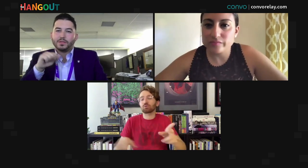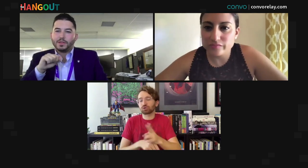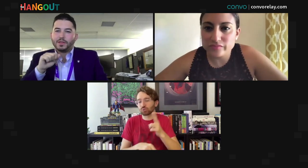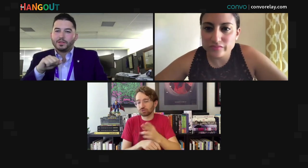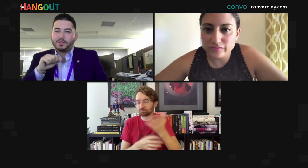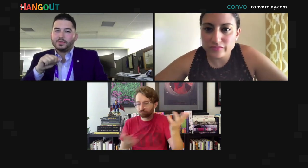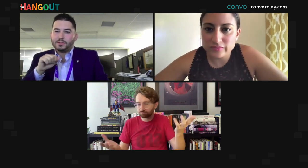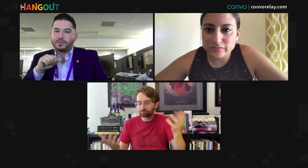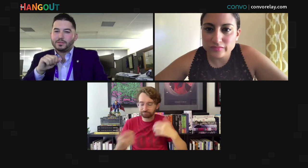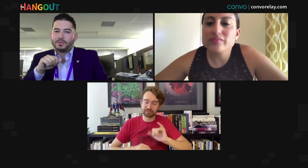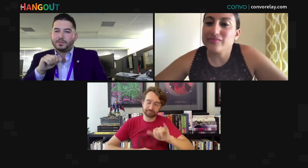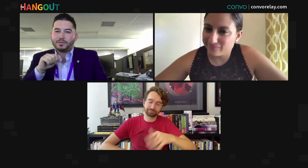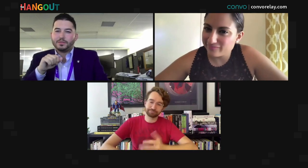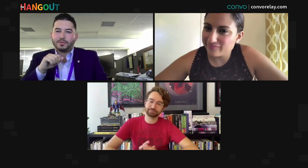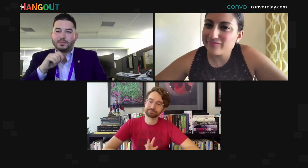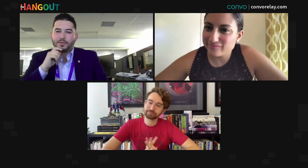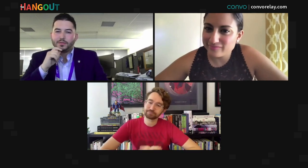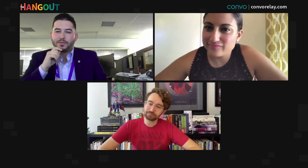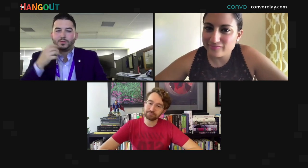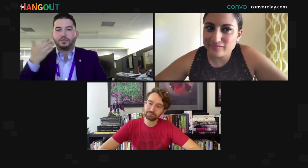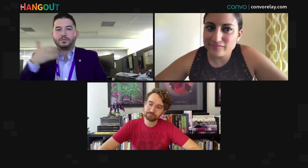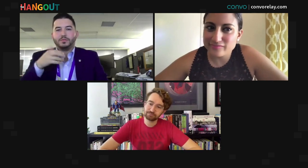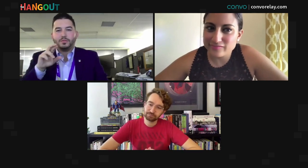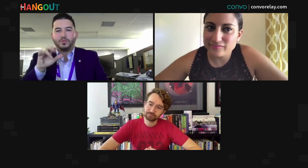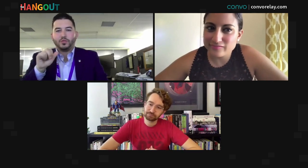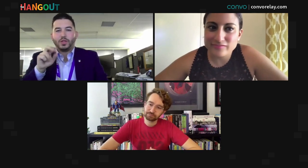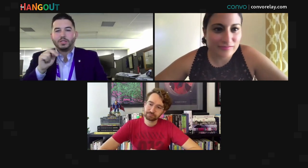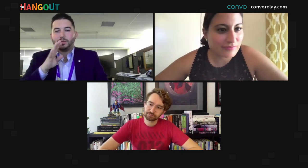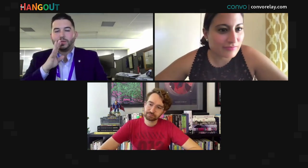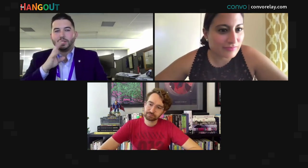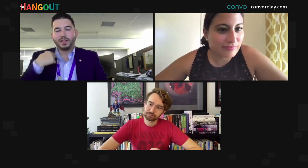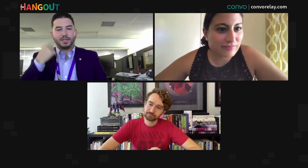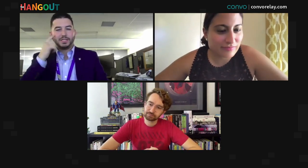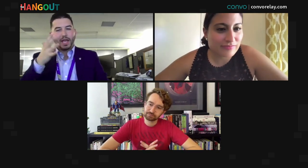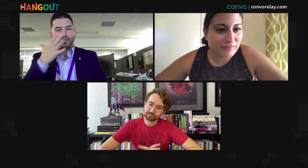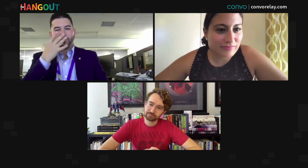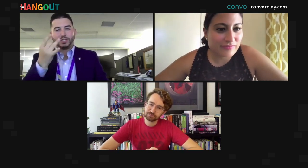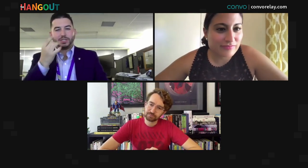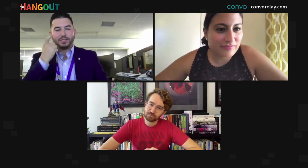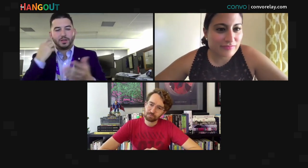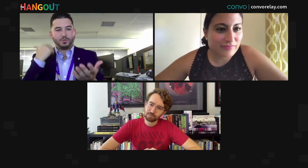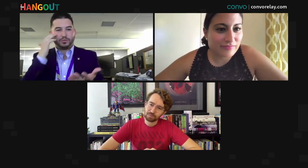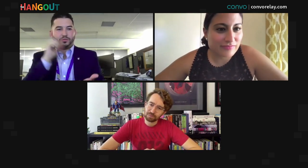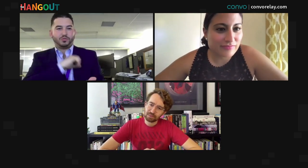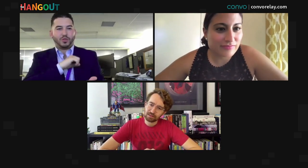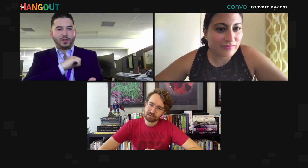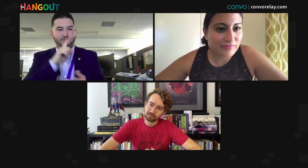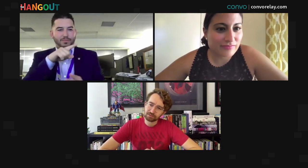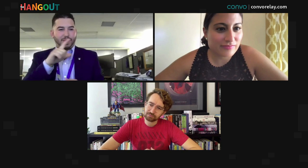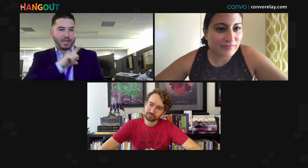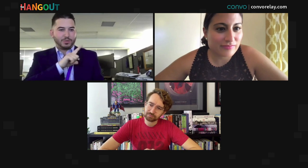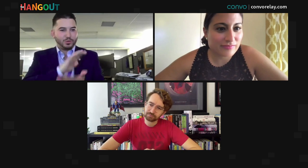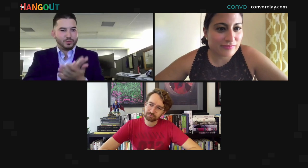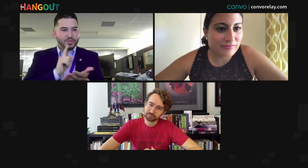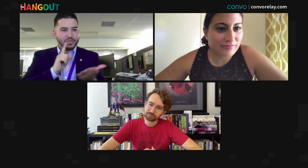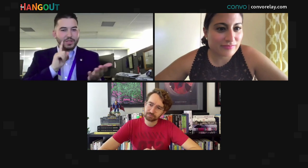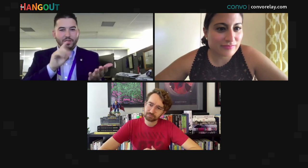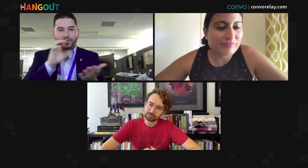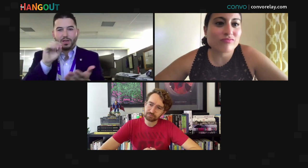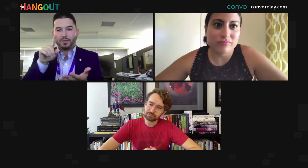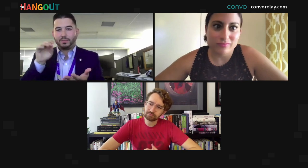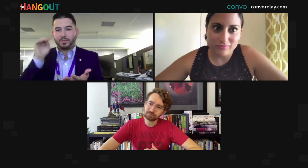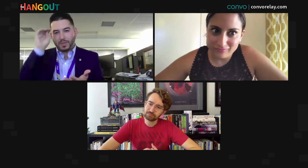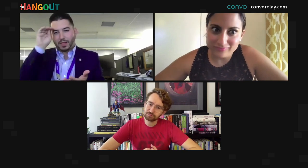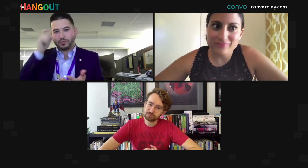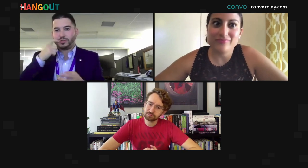been a different form of language use for me. This is Ryan speaking. I think it's kind of interesting because I